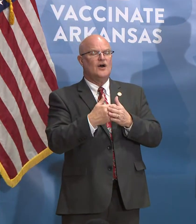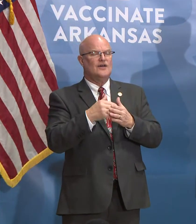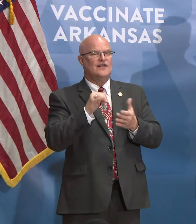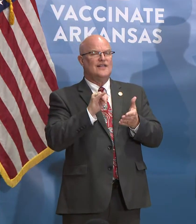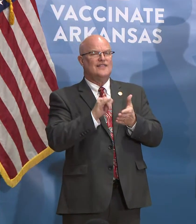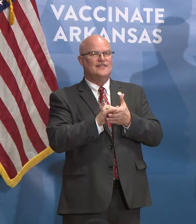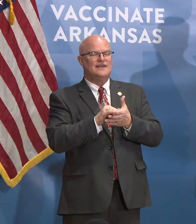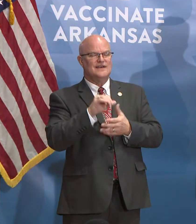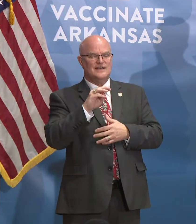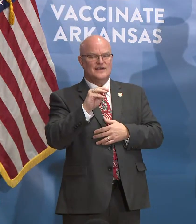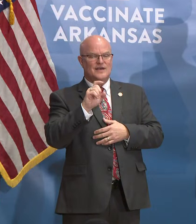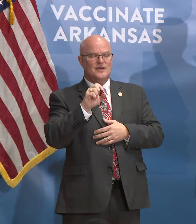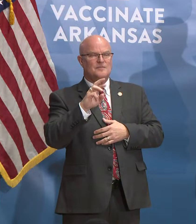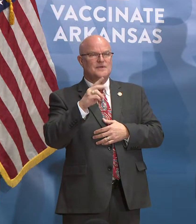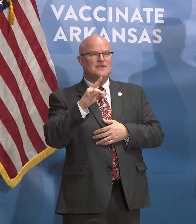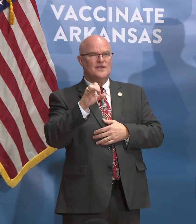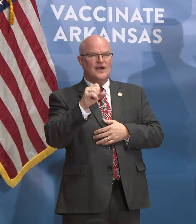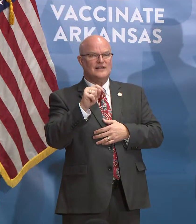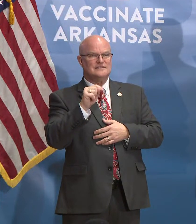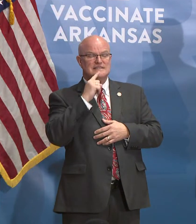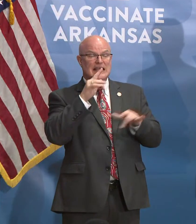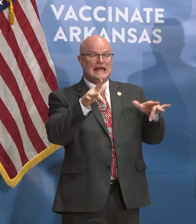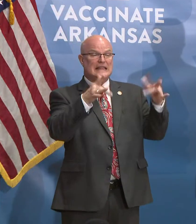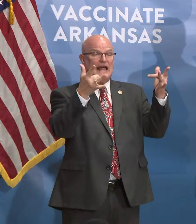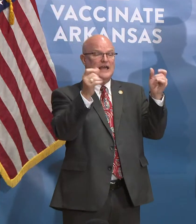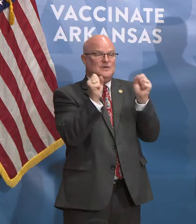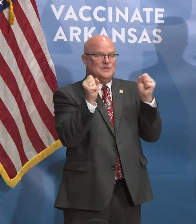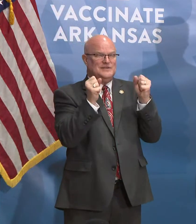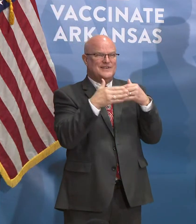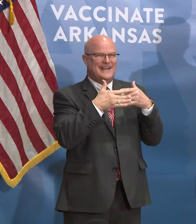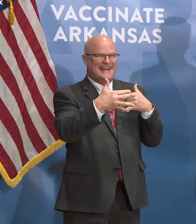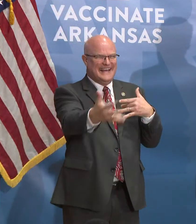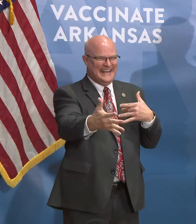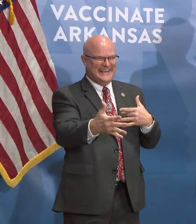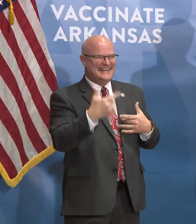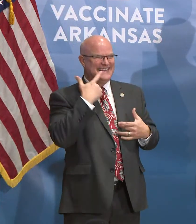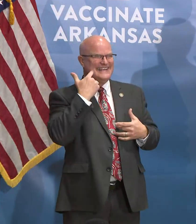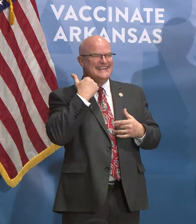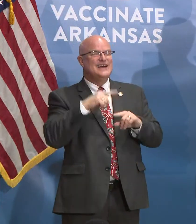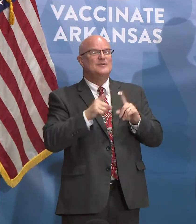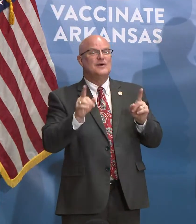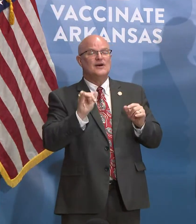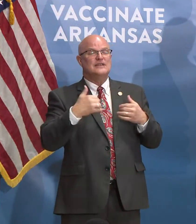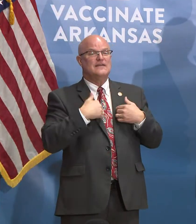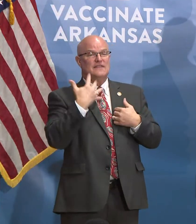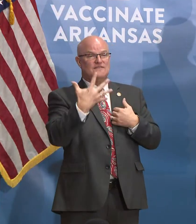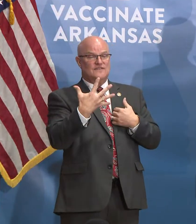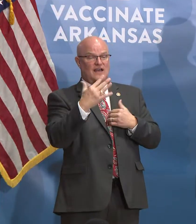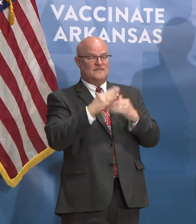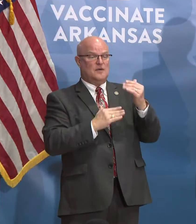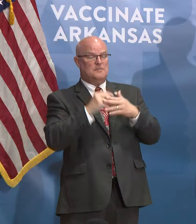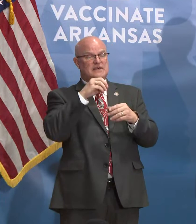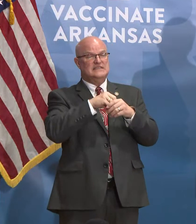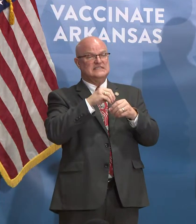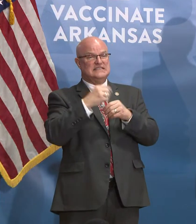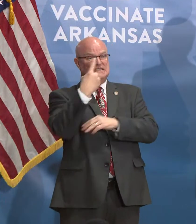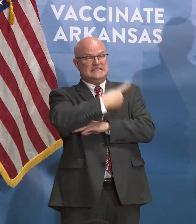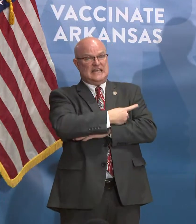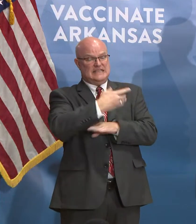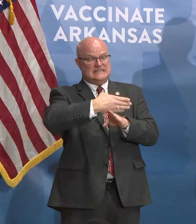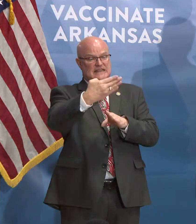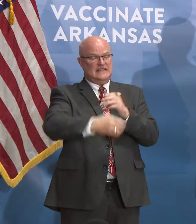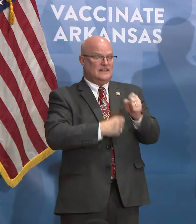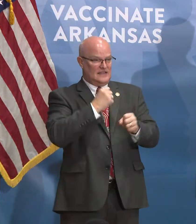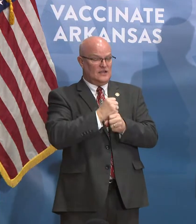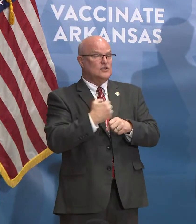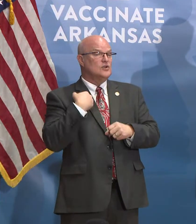to guarantee a light winter for the rest of the winter. But they also have those 5 built-in makeup days at the end of the calendar.